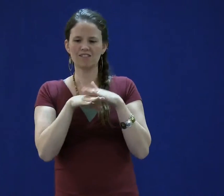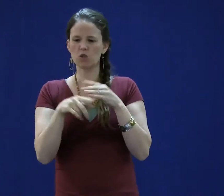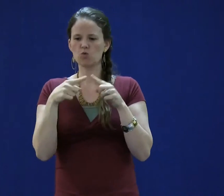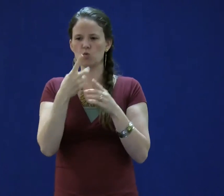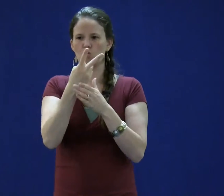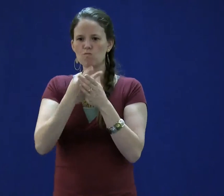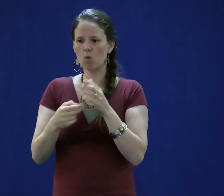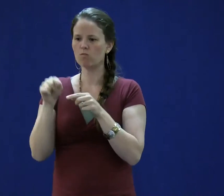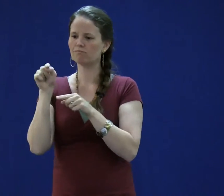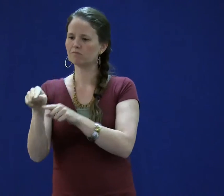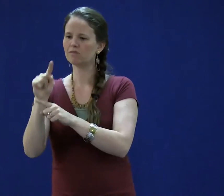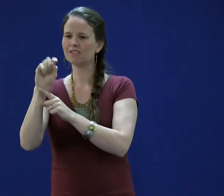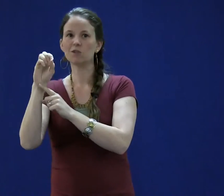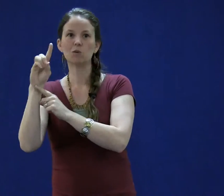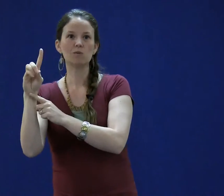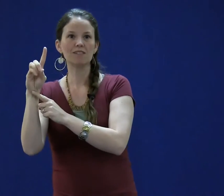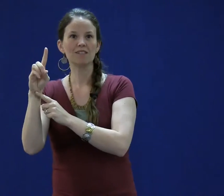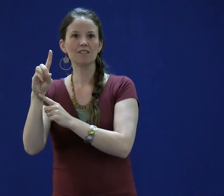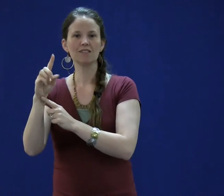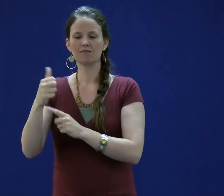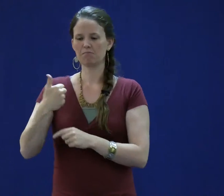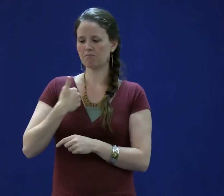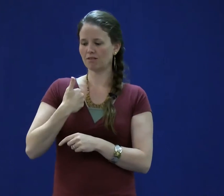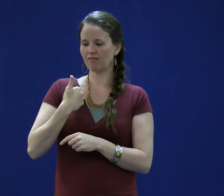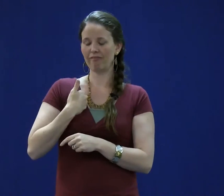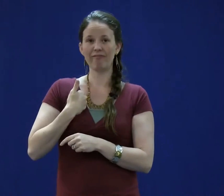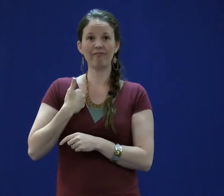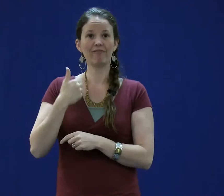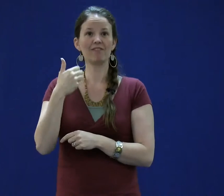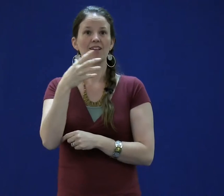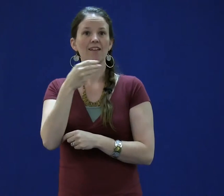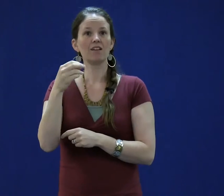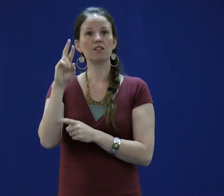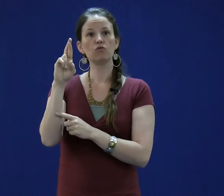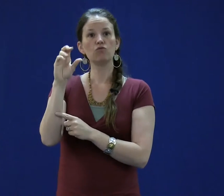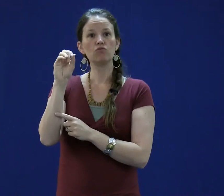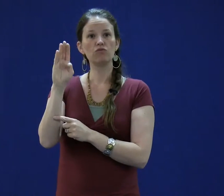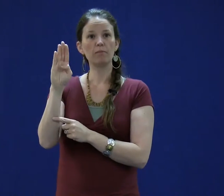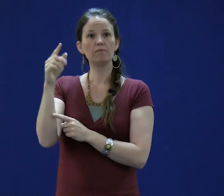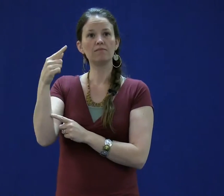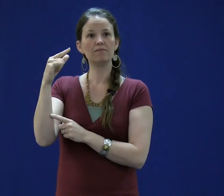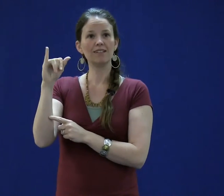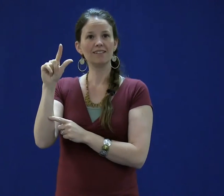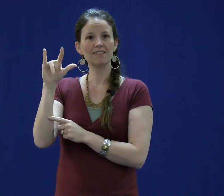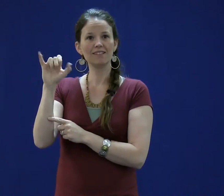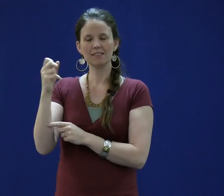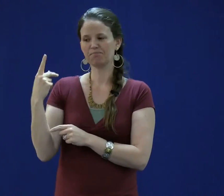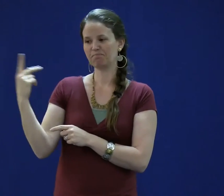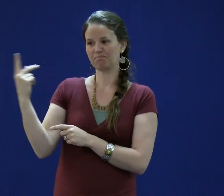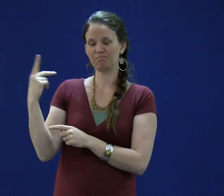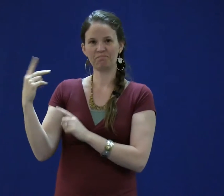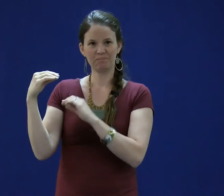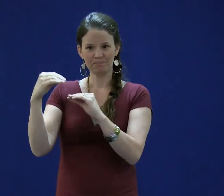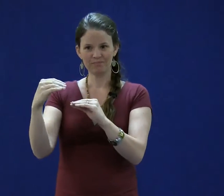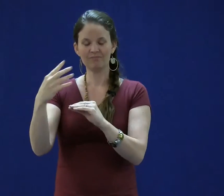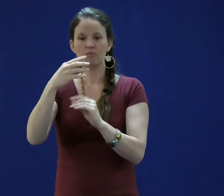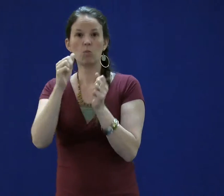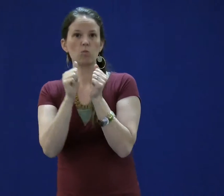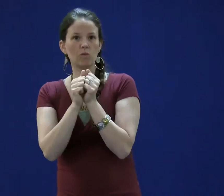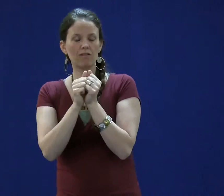In the GBSD classroom, students have access to two teachers of the deaf, Rob Gillies and